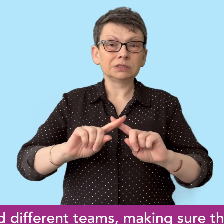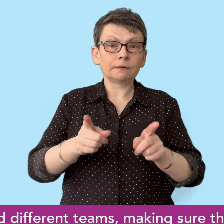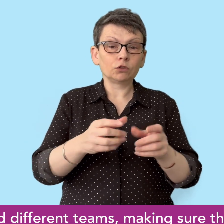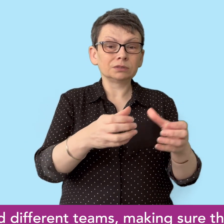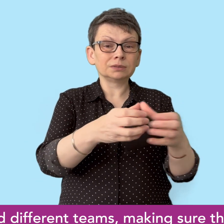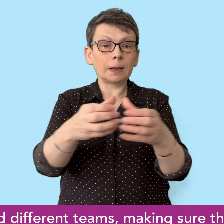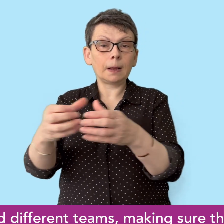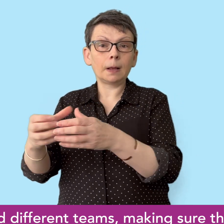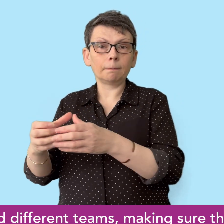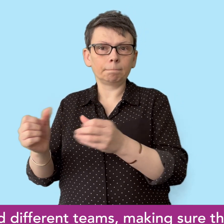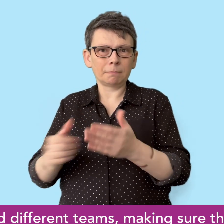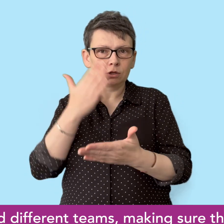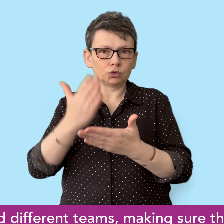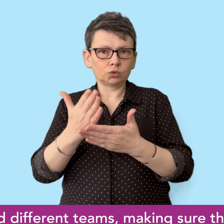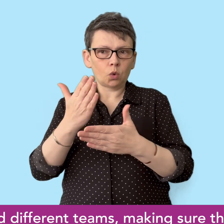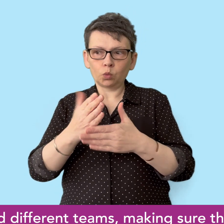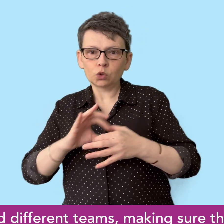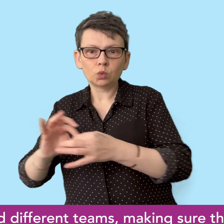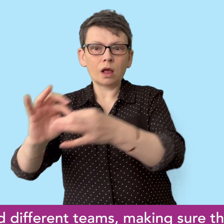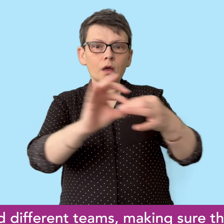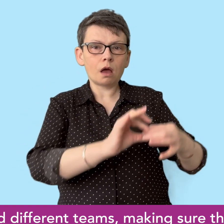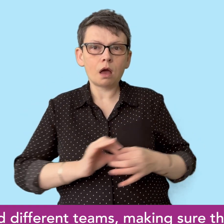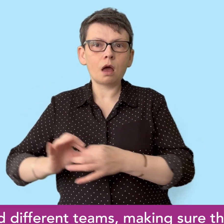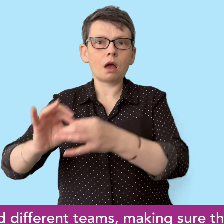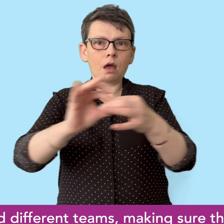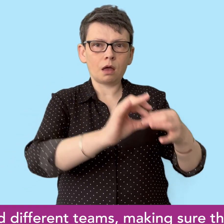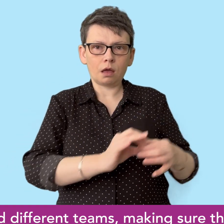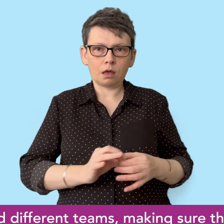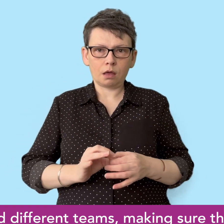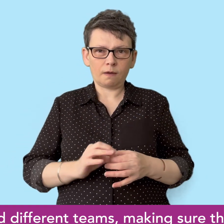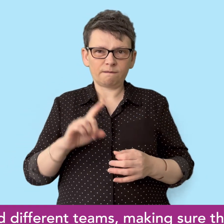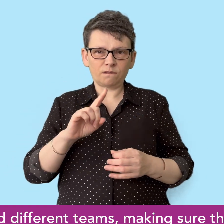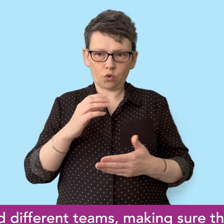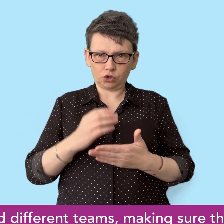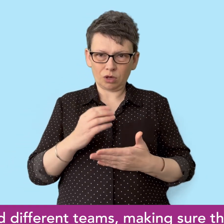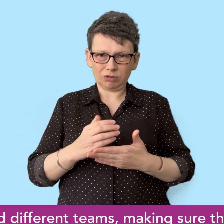Lead different teams, making sure they work together so that the charity can run smoothly.